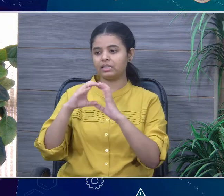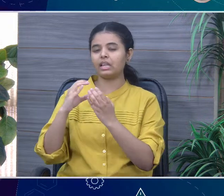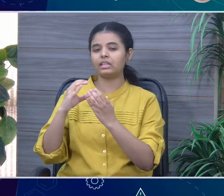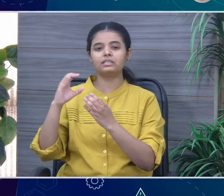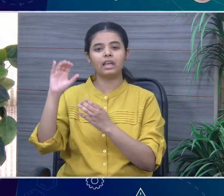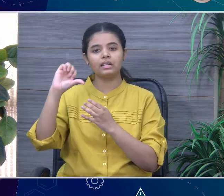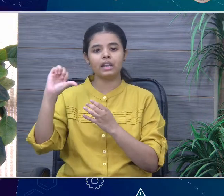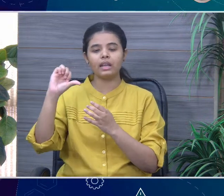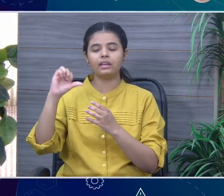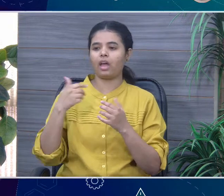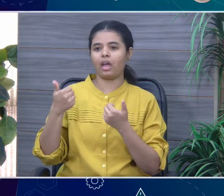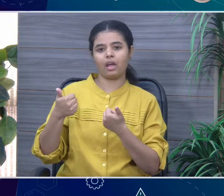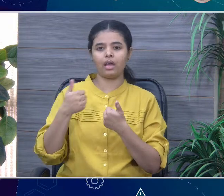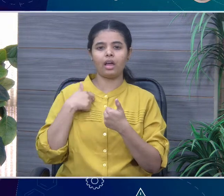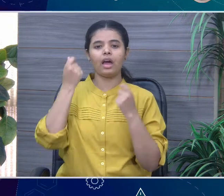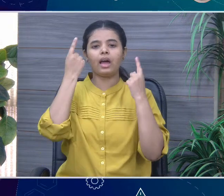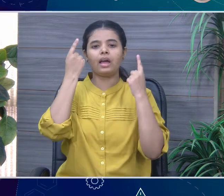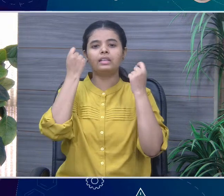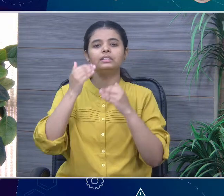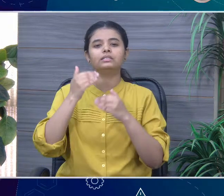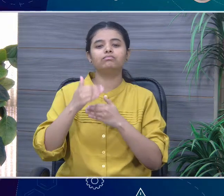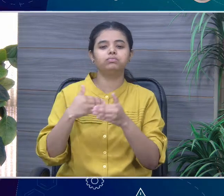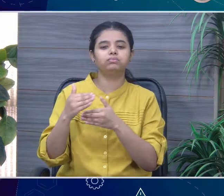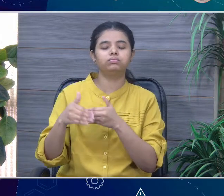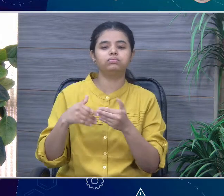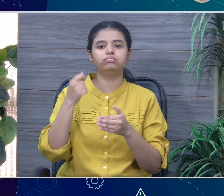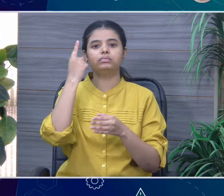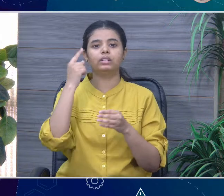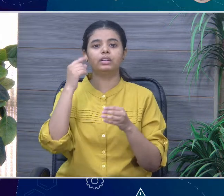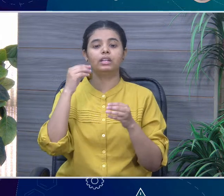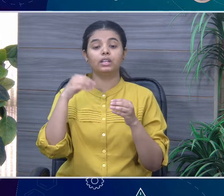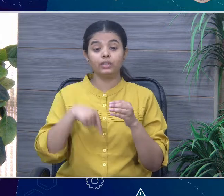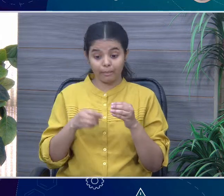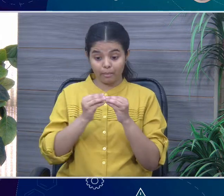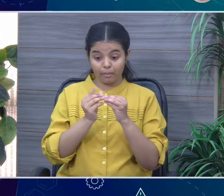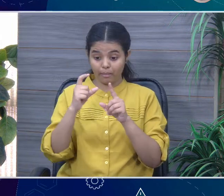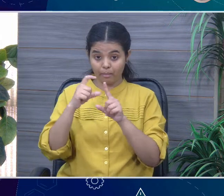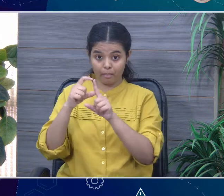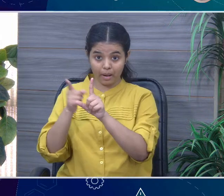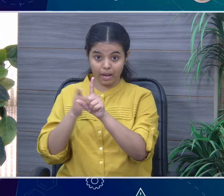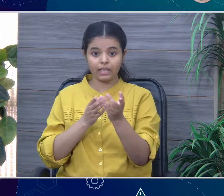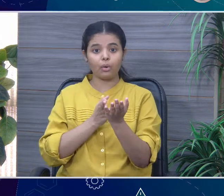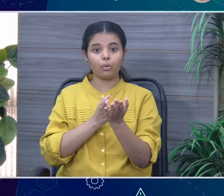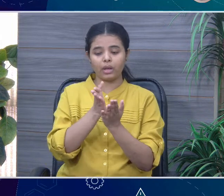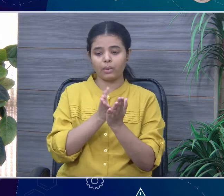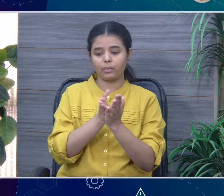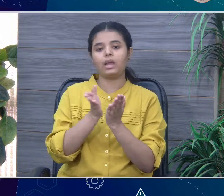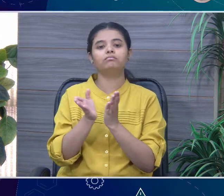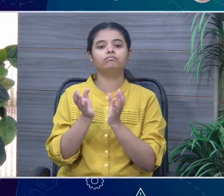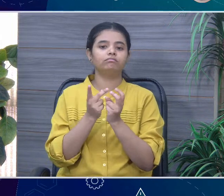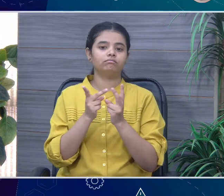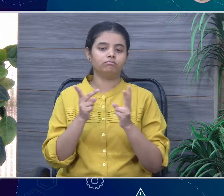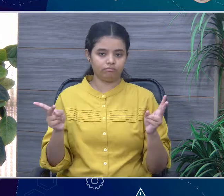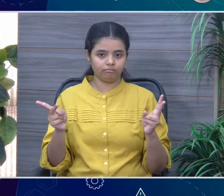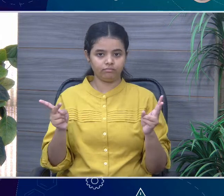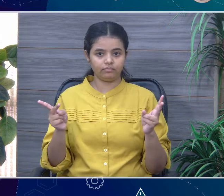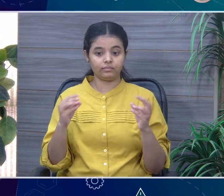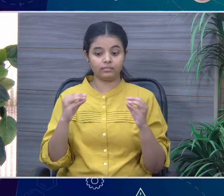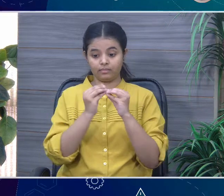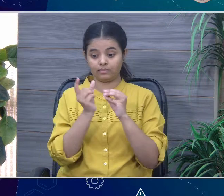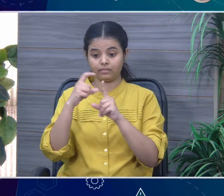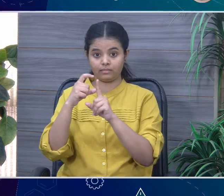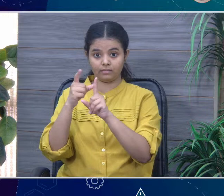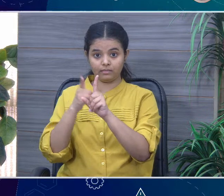large school. So there the role of the buddy would be different. So therefore, what would be the role of a